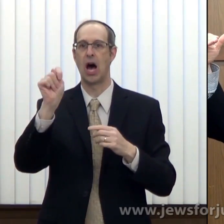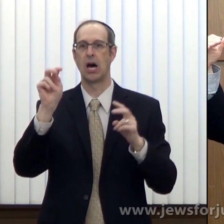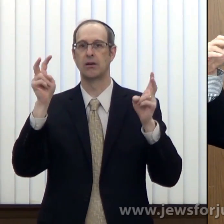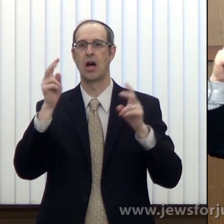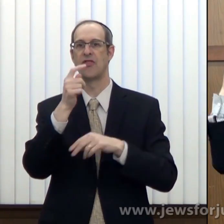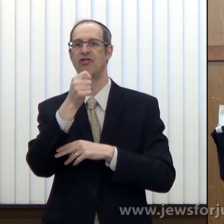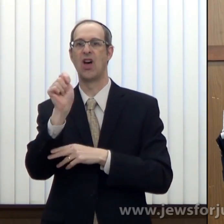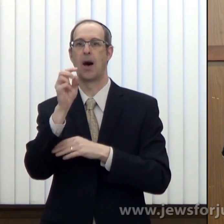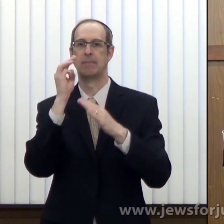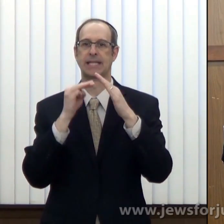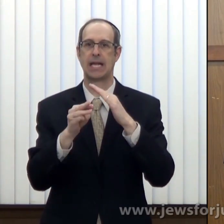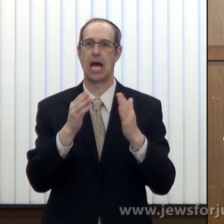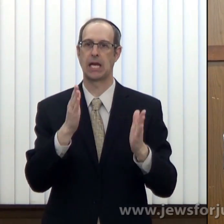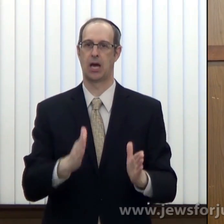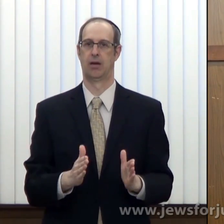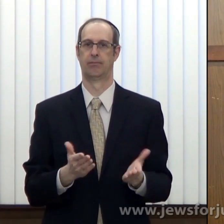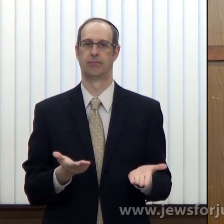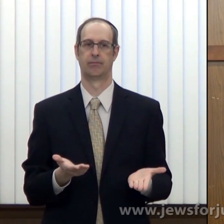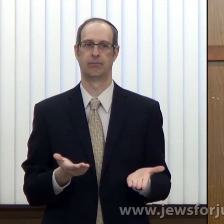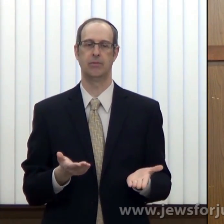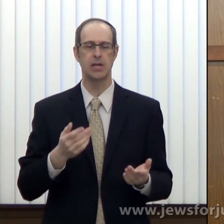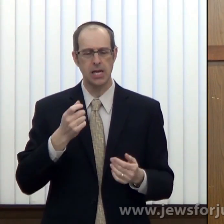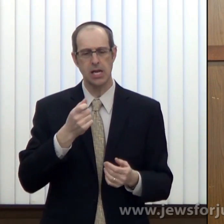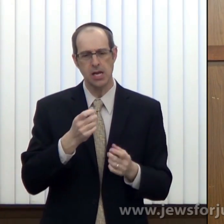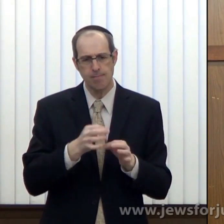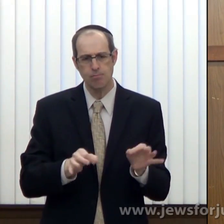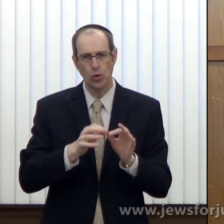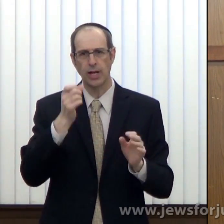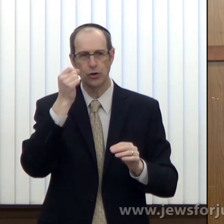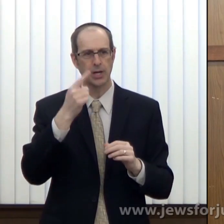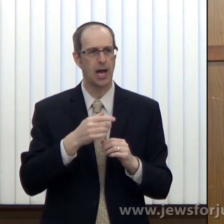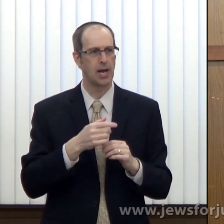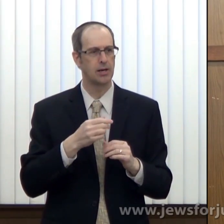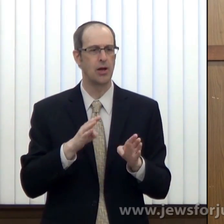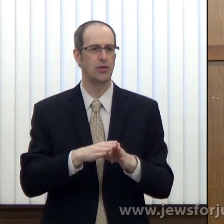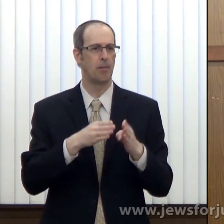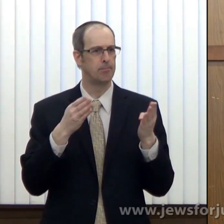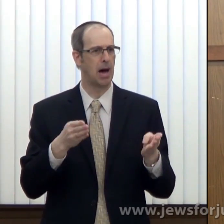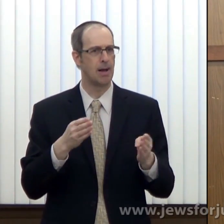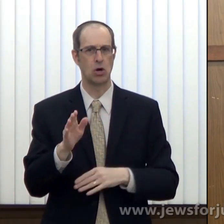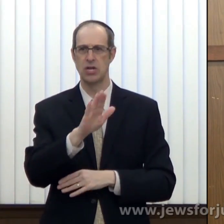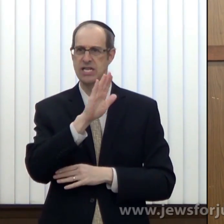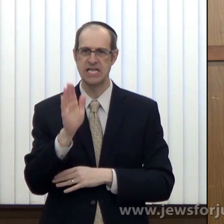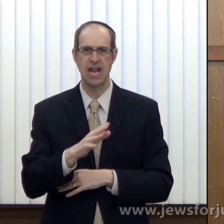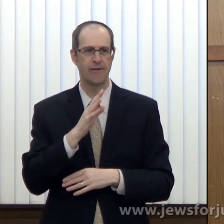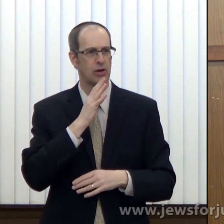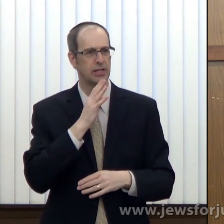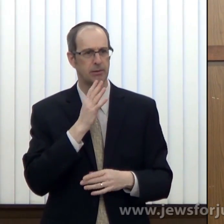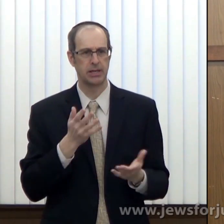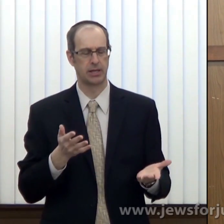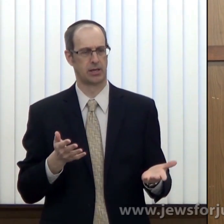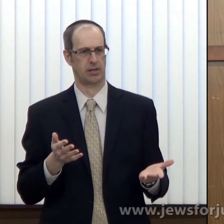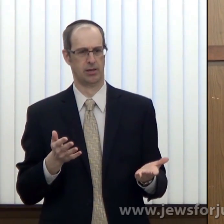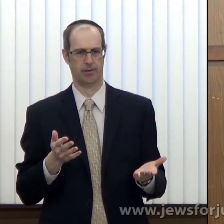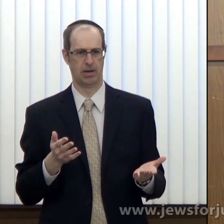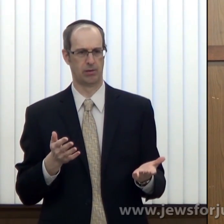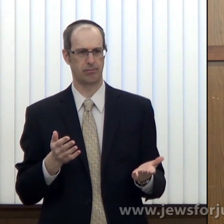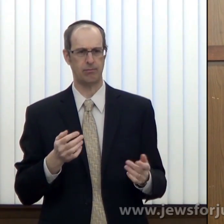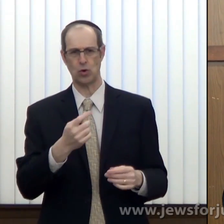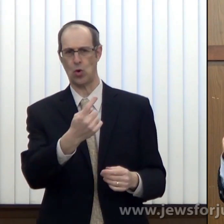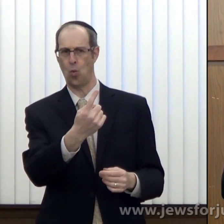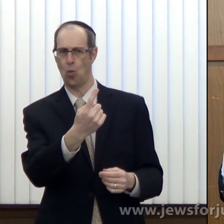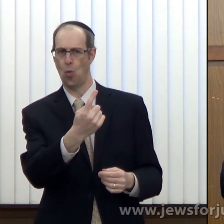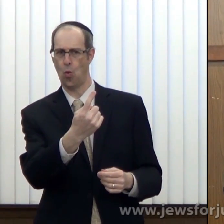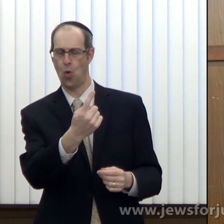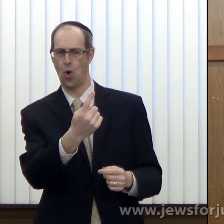Messiah? And the important thing to understand is the Bible never speaks about someone